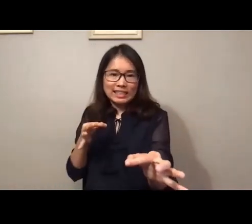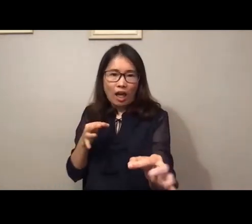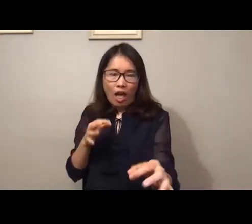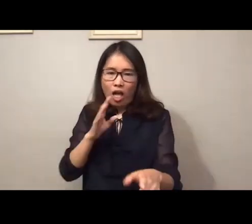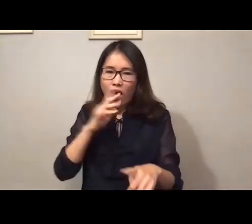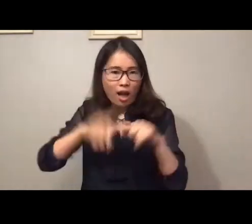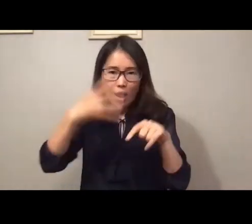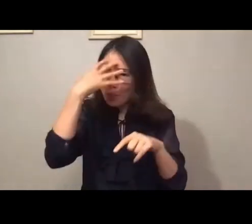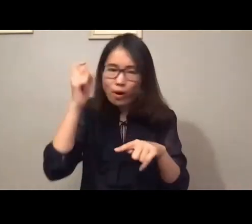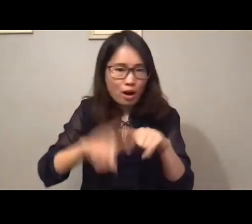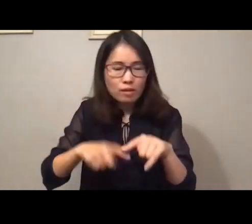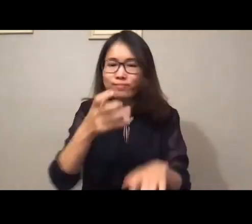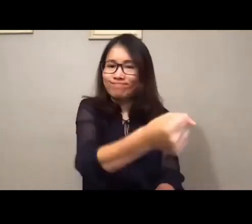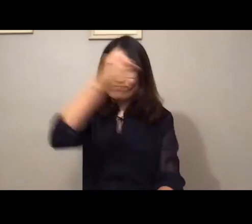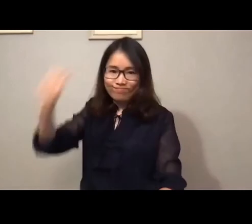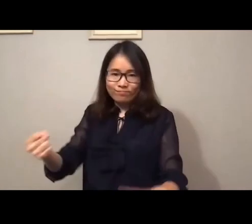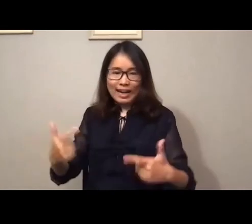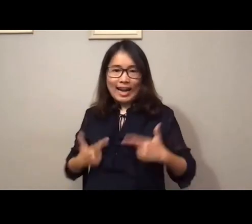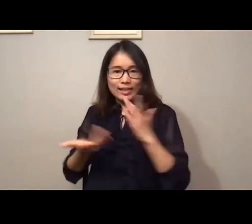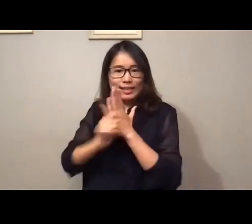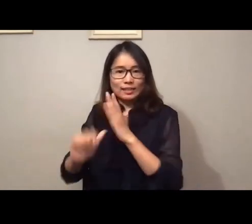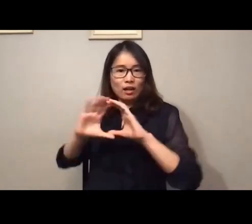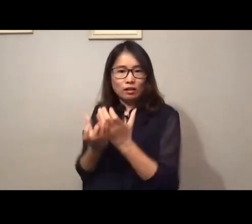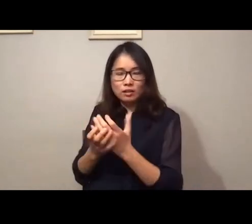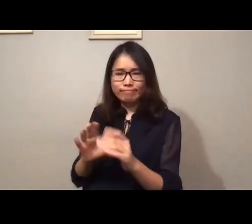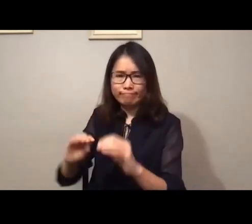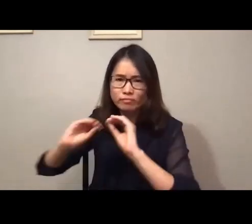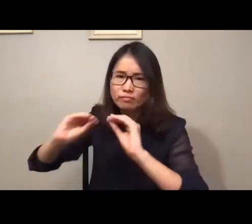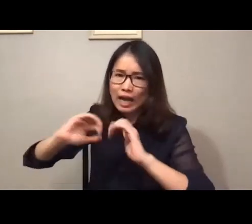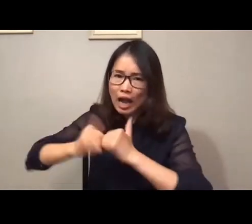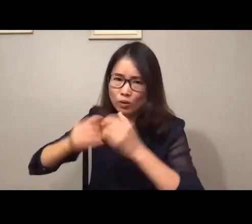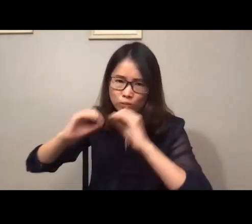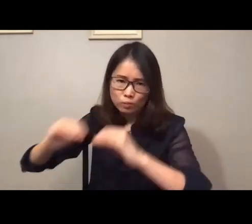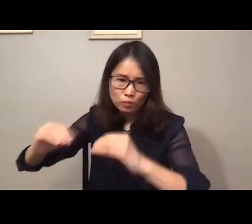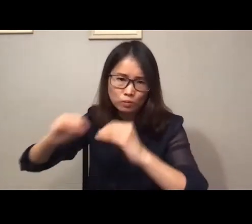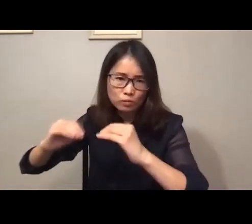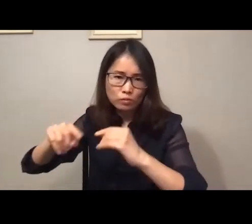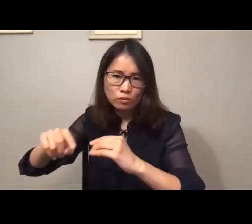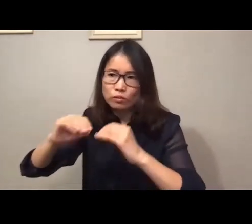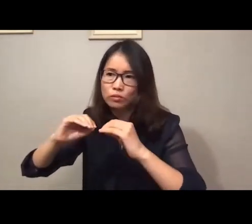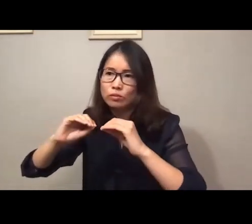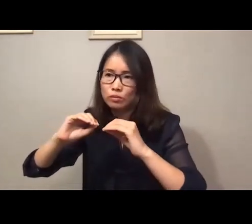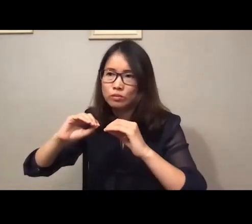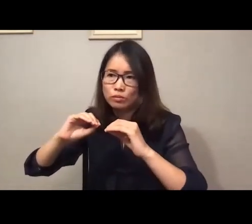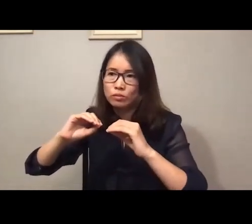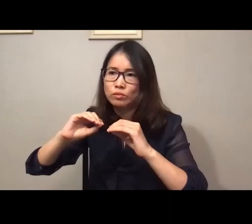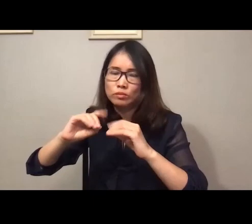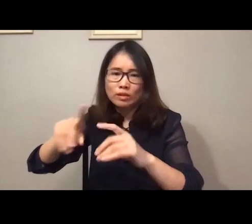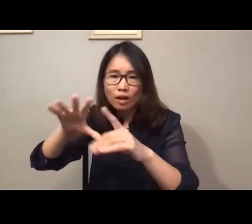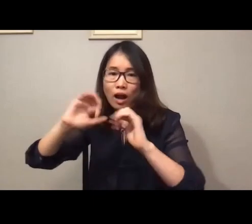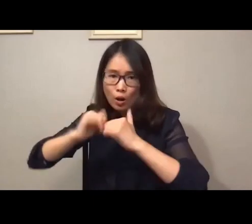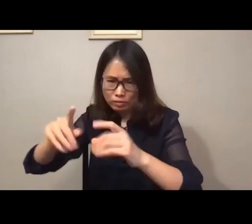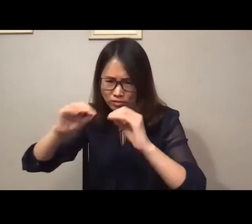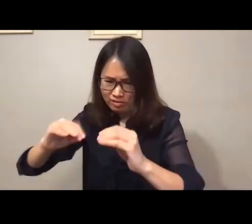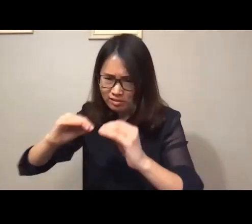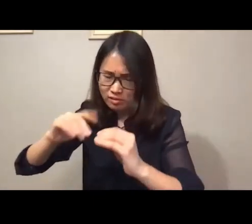allow them. I saw kids who were language delayed. And those children were learning life skills. We were teaching